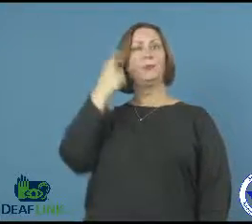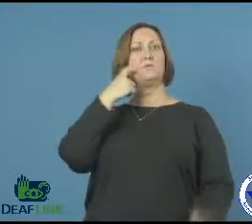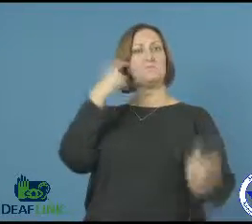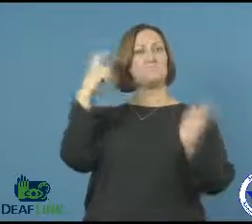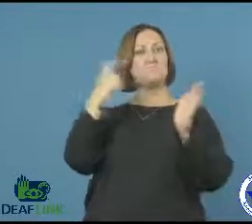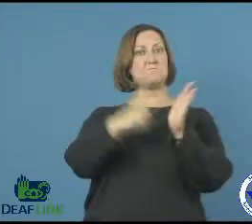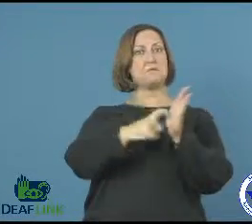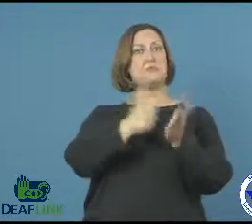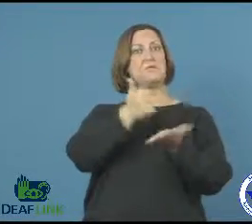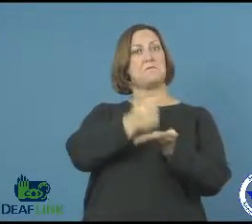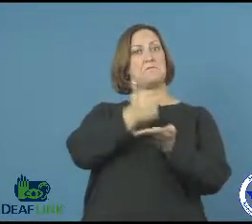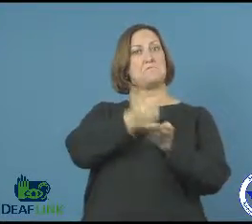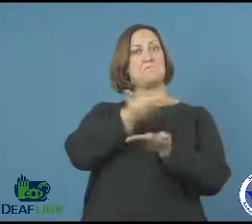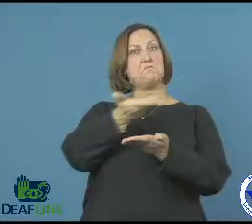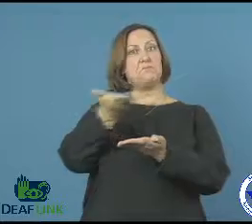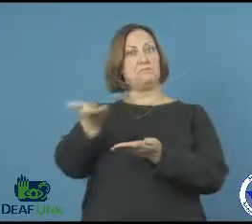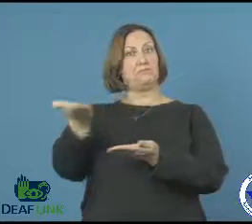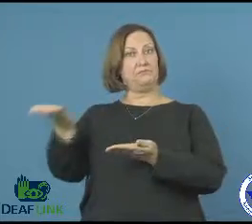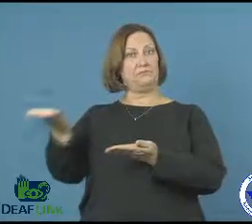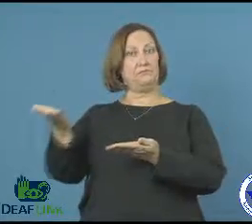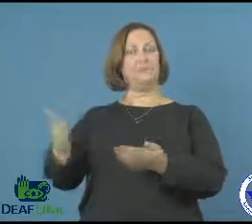Identify your resources.